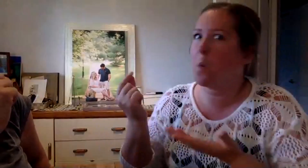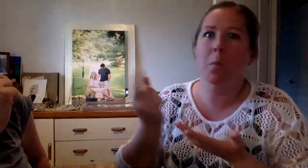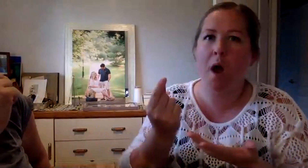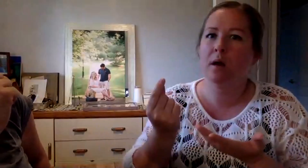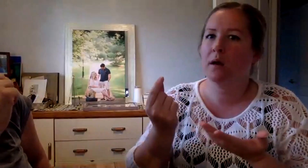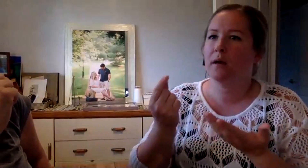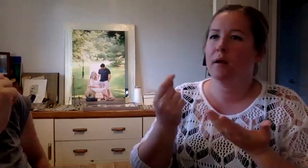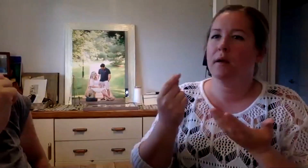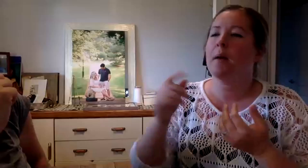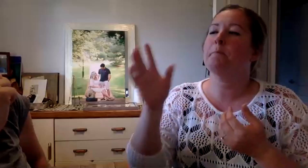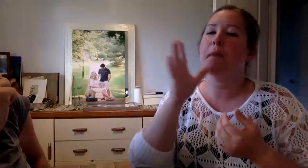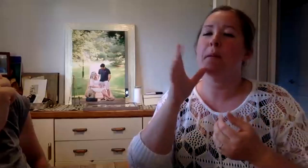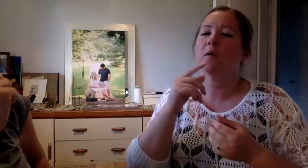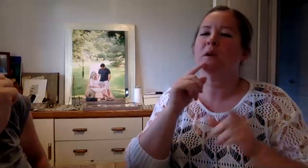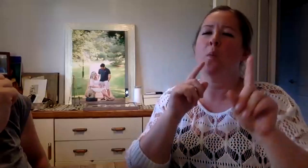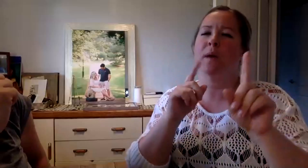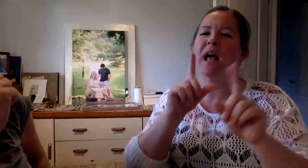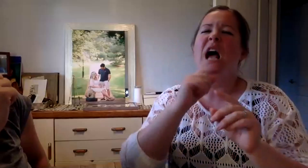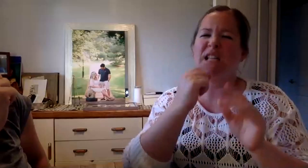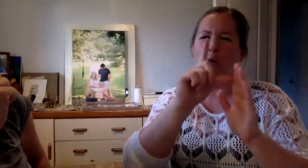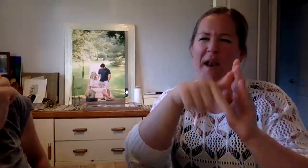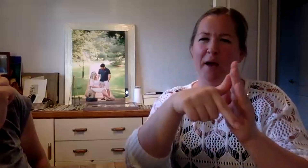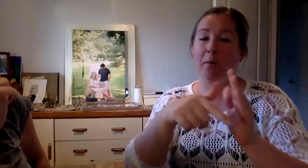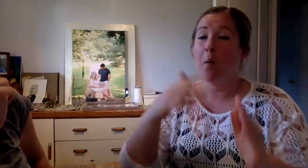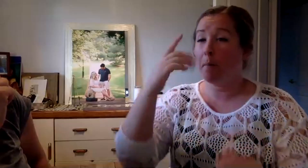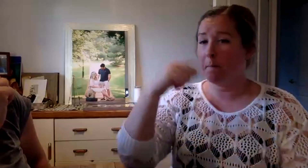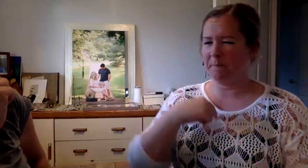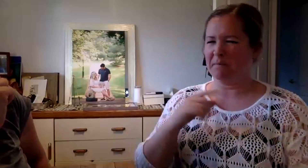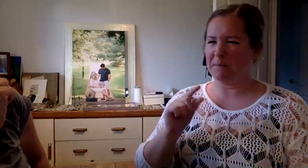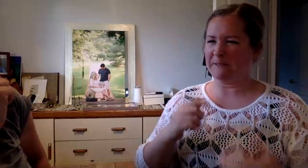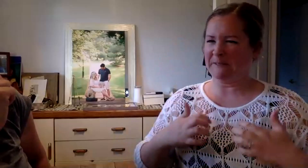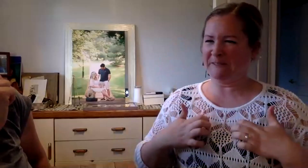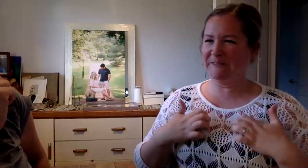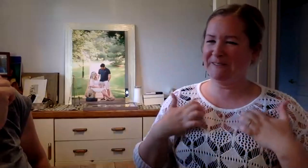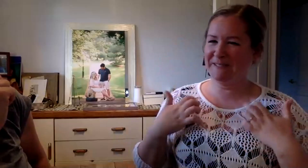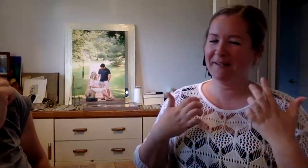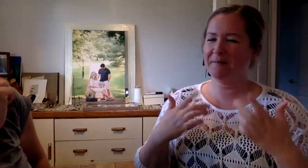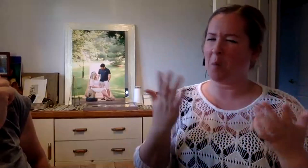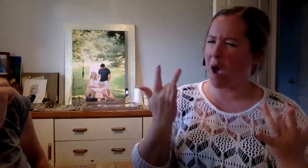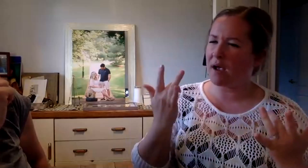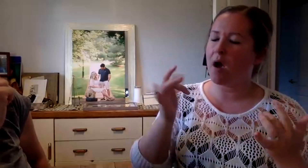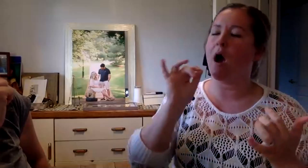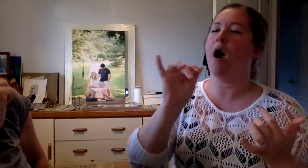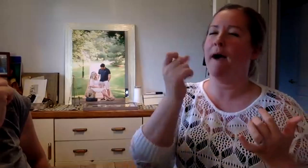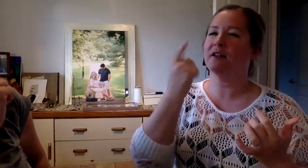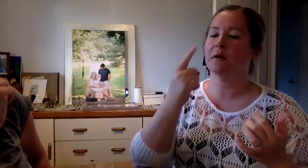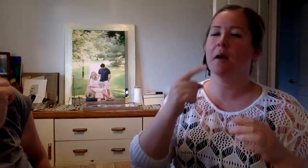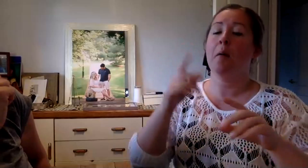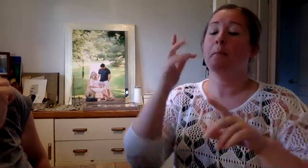eating my food. I'm like, what's going on? What's going on? My mom goes, oh, don't mind it. I'll tell you later. I'm thinking, oh, I'm getting so